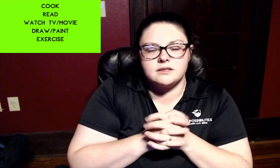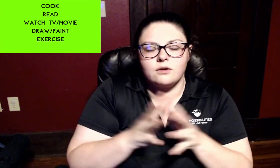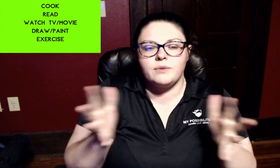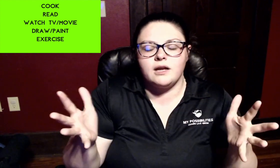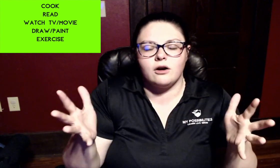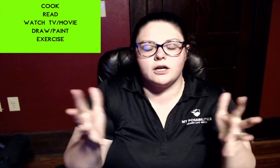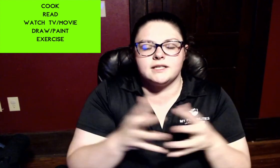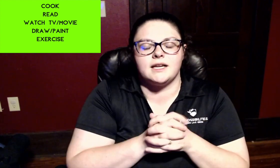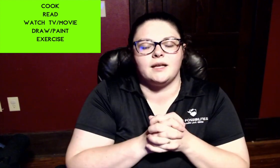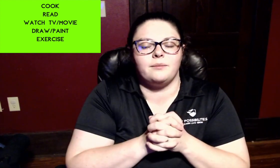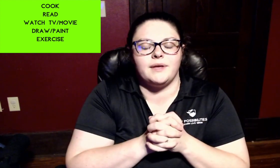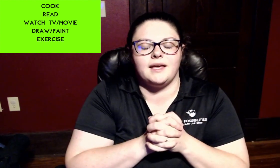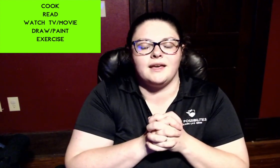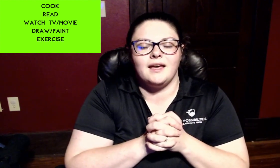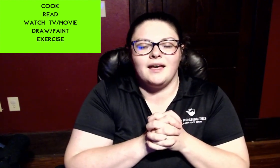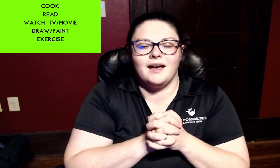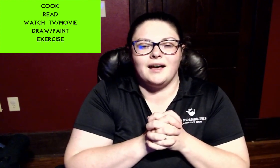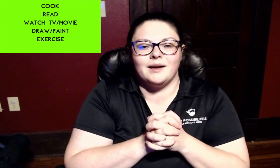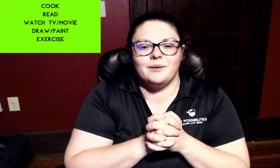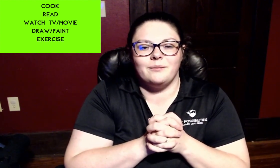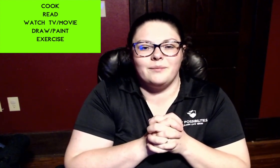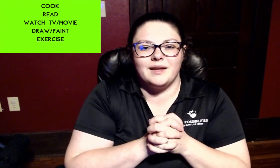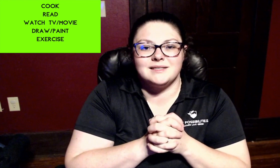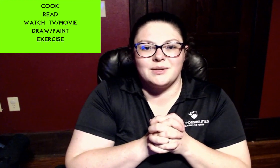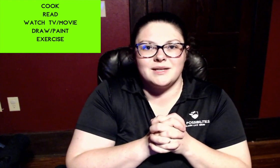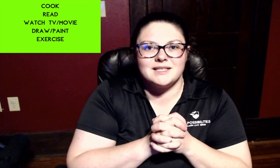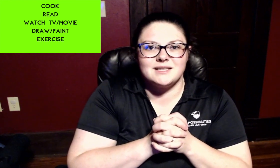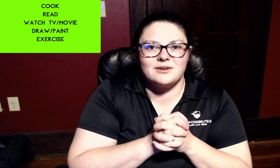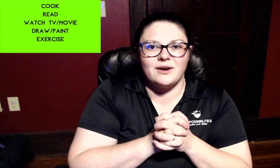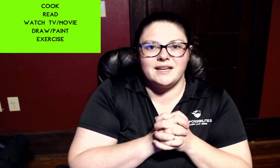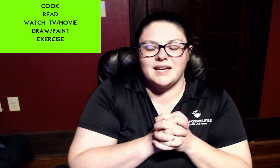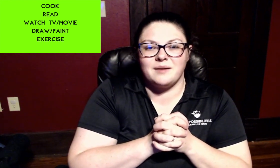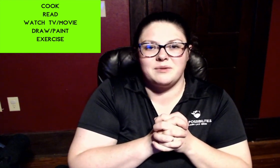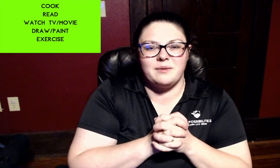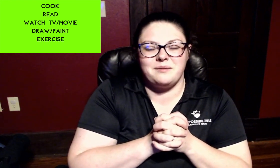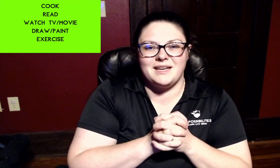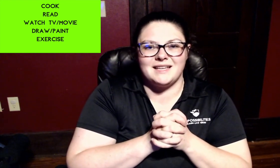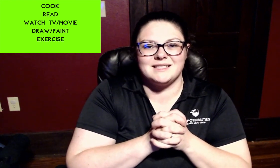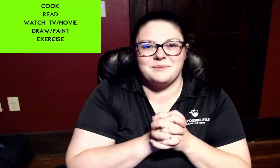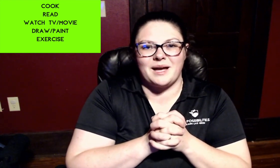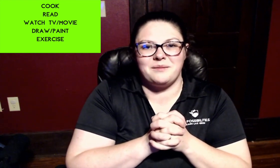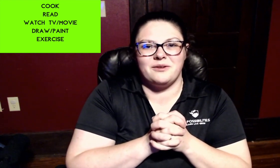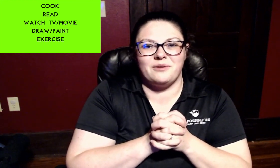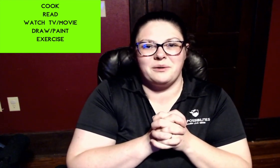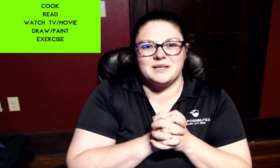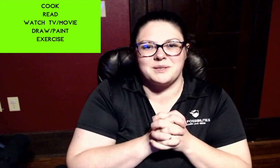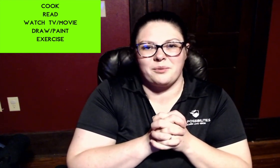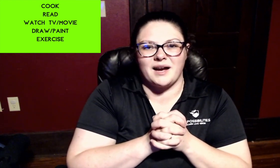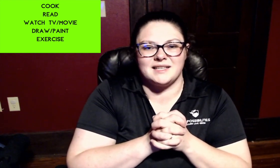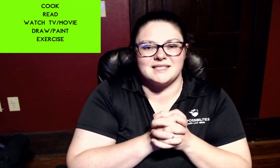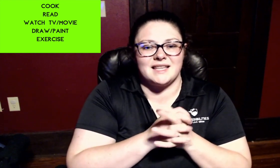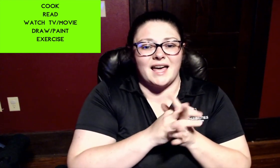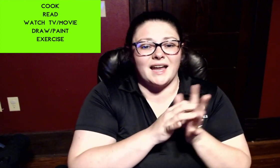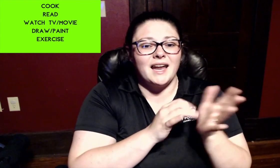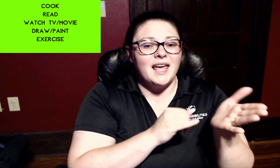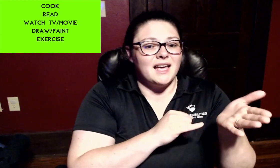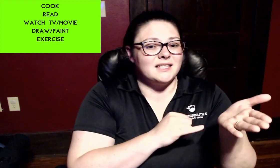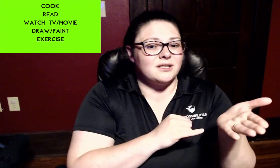many artists at MP. And so this is a great time to maybe take some time to focus on practicing that. And so to